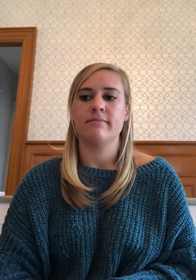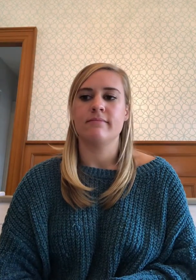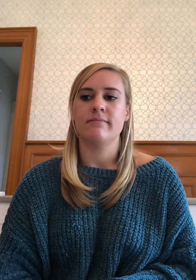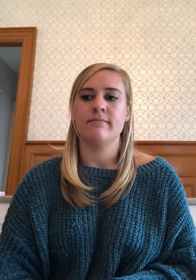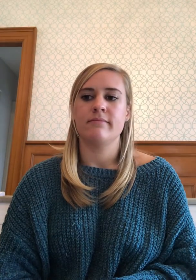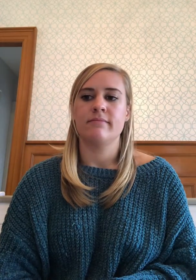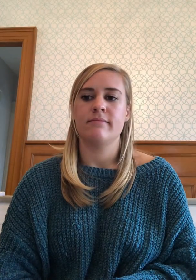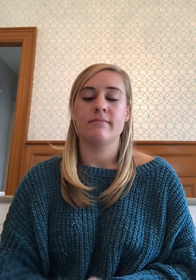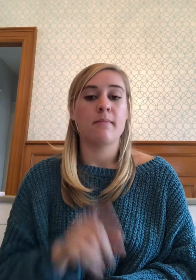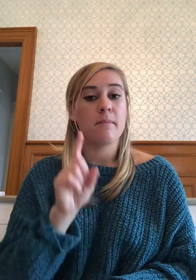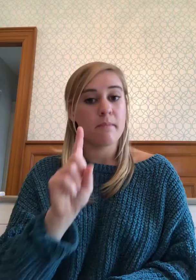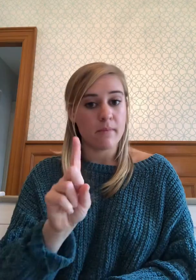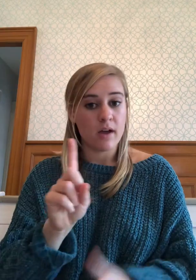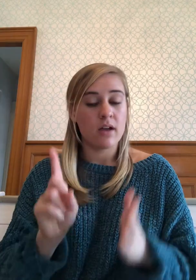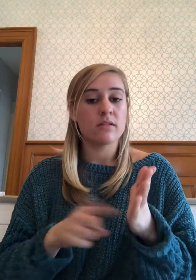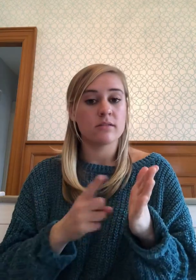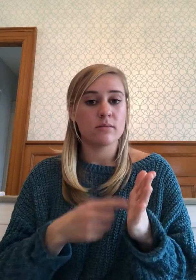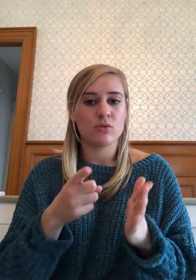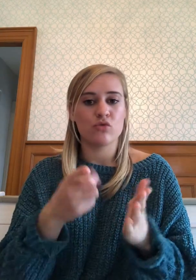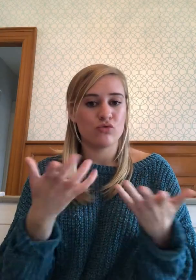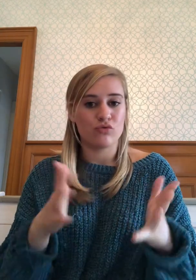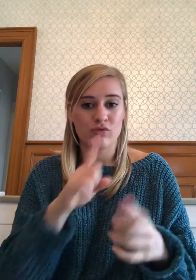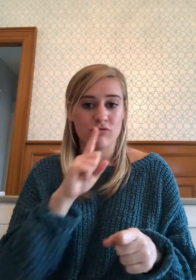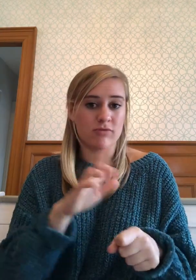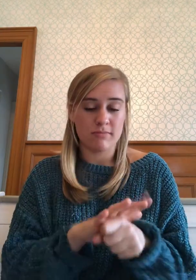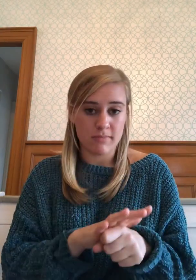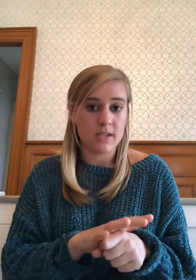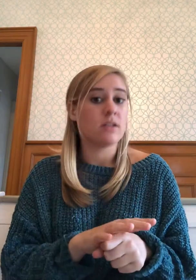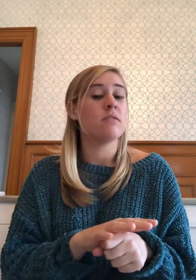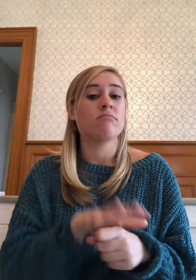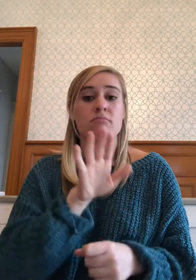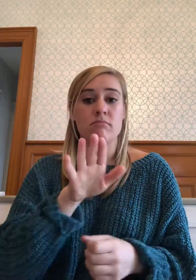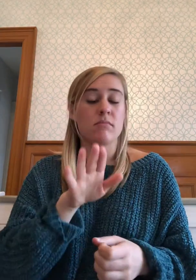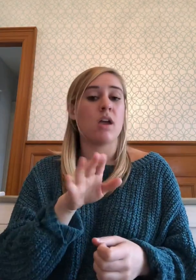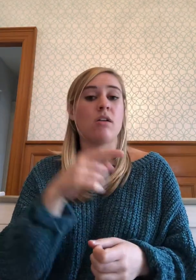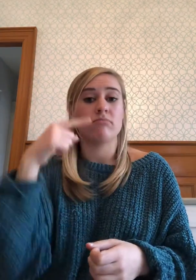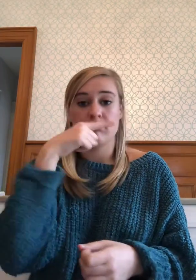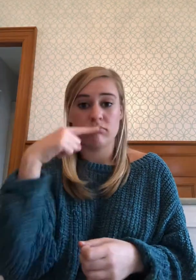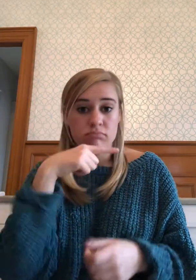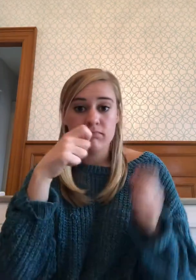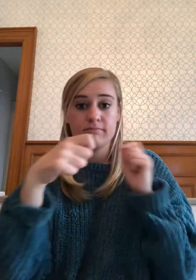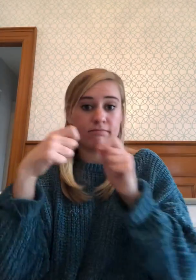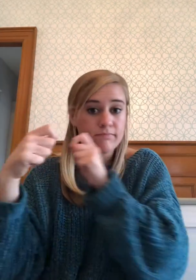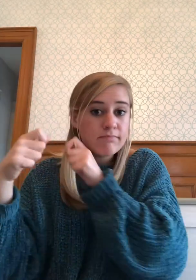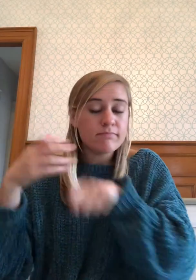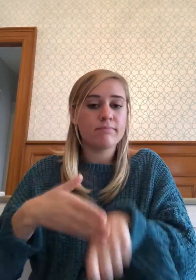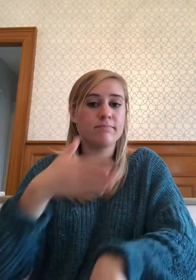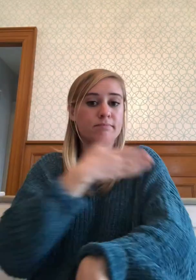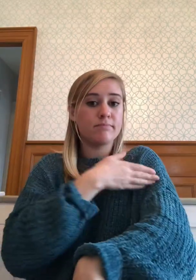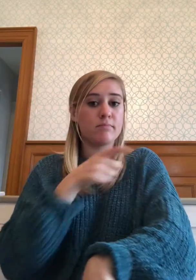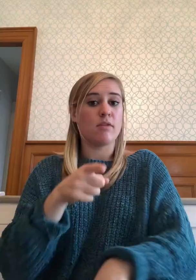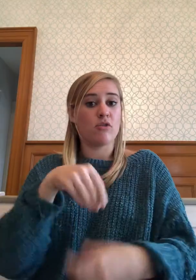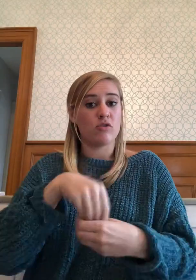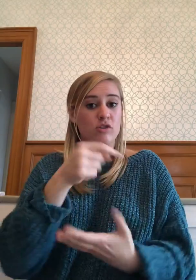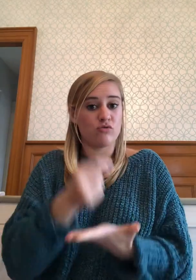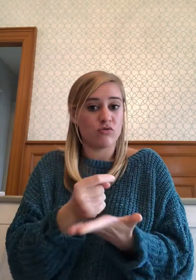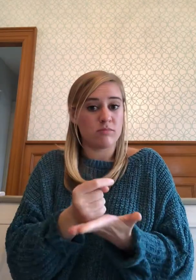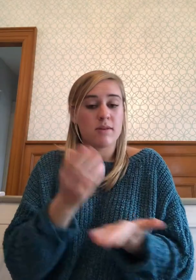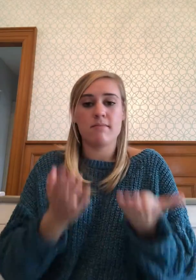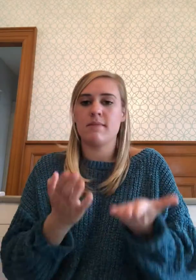However, sometimes you've committed to it. The hygiene is adequate, the patient is in treatment, and maybe there's some life event, something